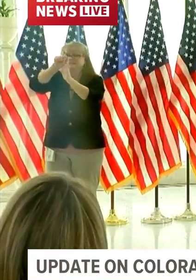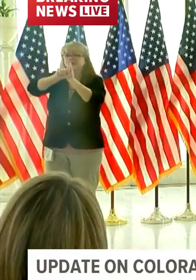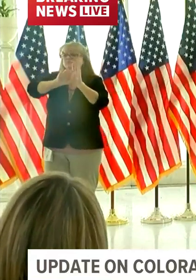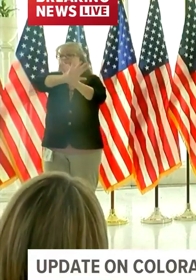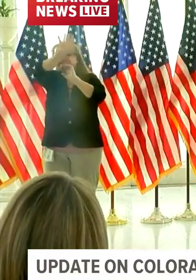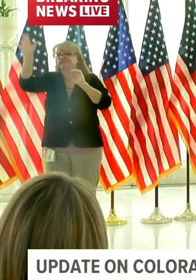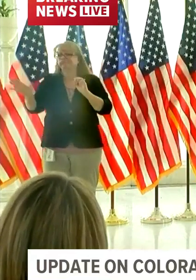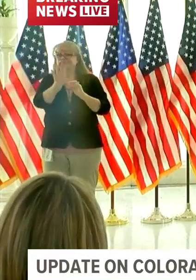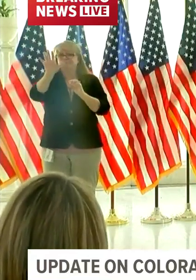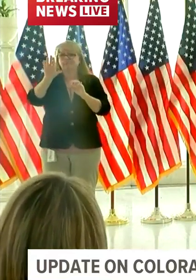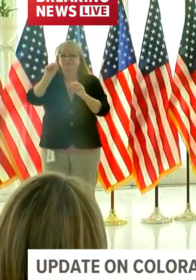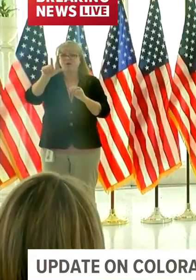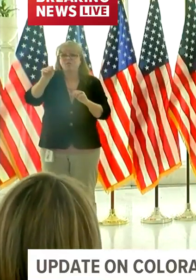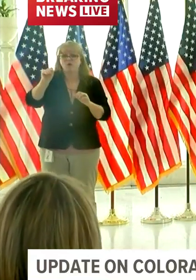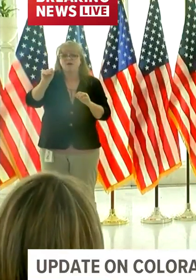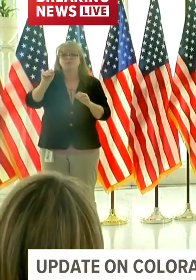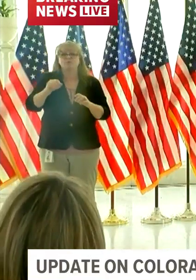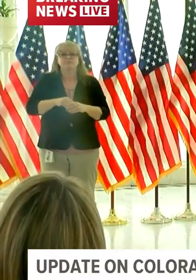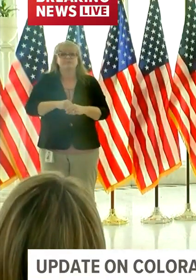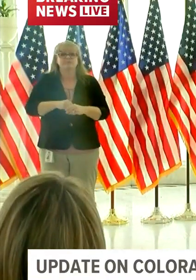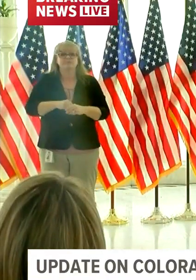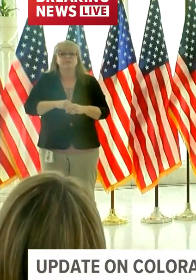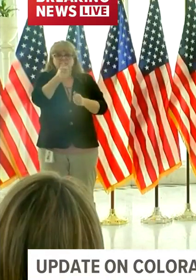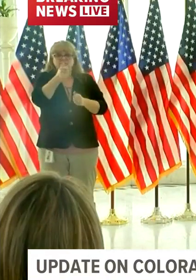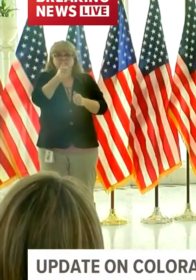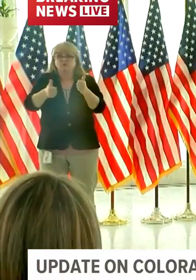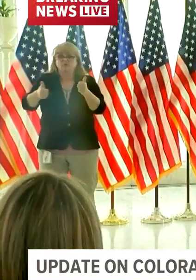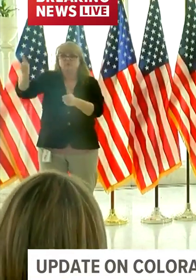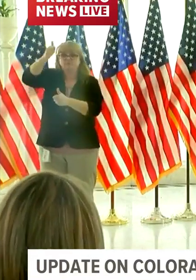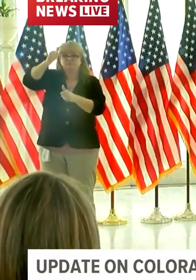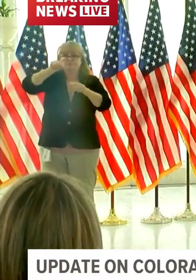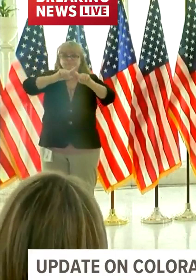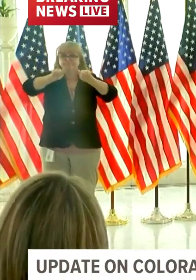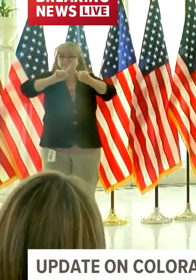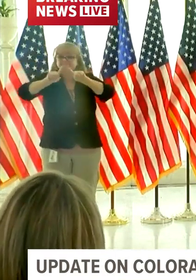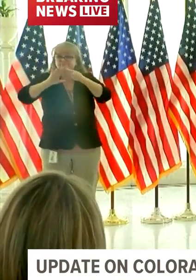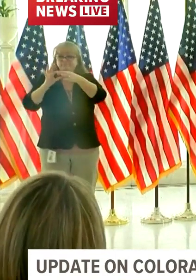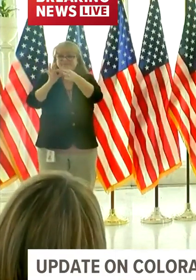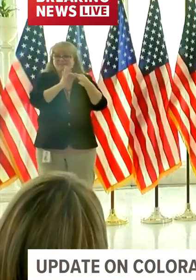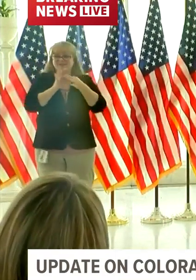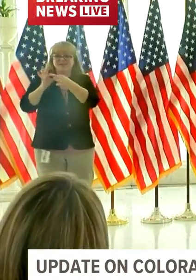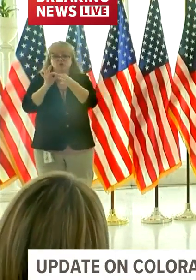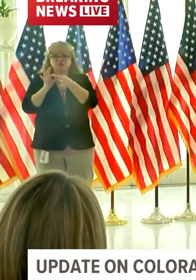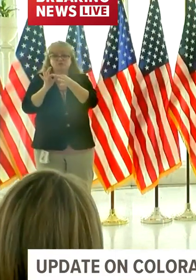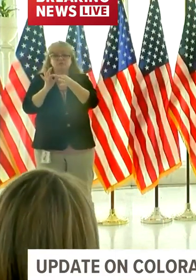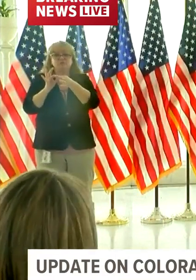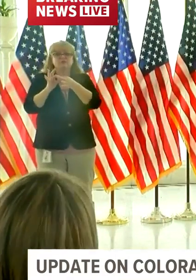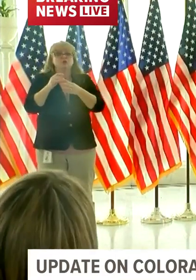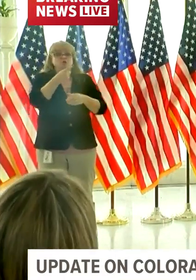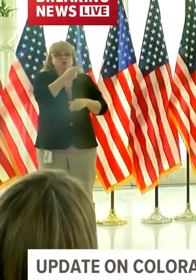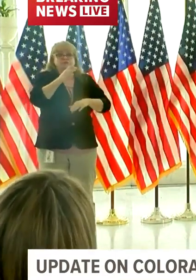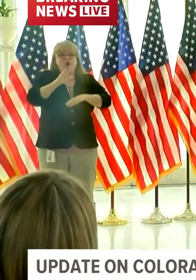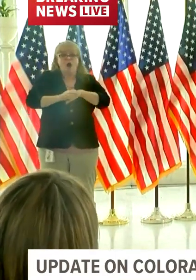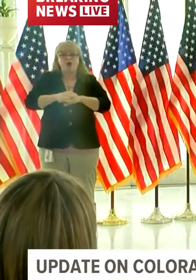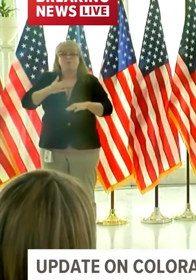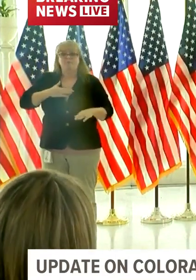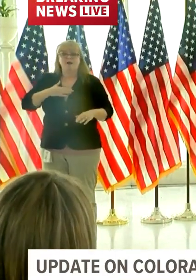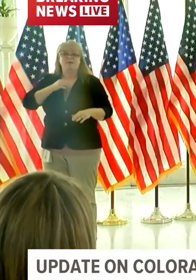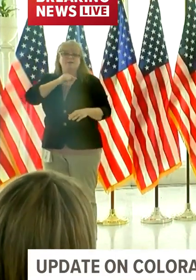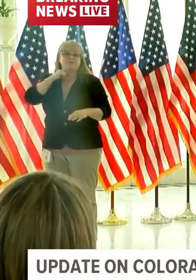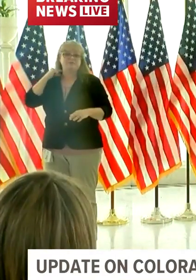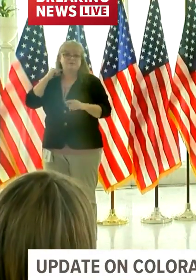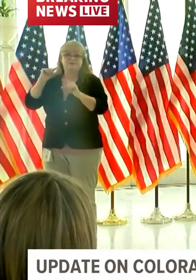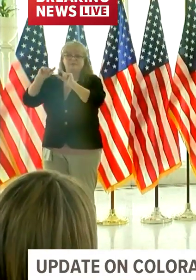of Colorado. She's an ordained Christian minister. She's a co-chair of the Governor's My Clergy Council. She's served as a